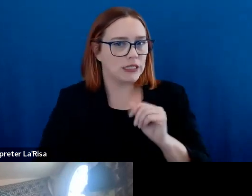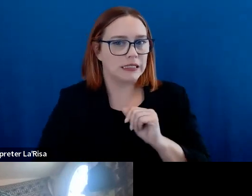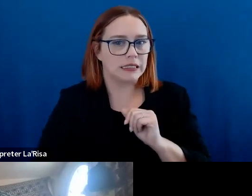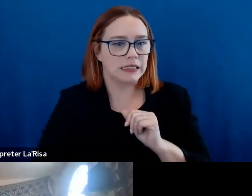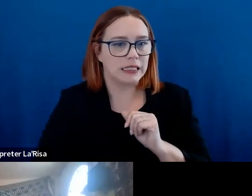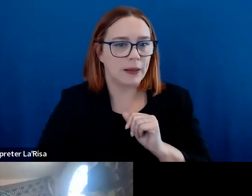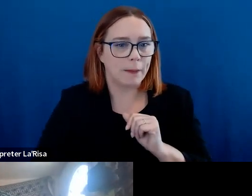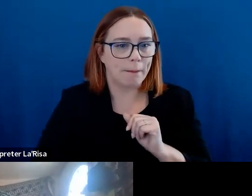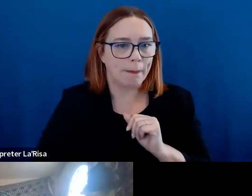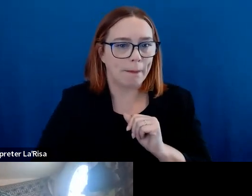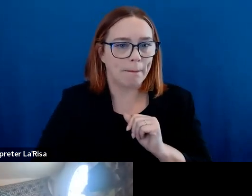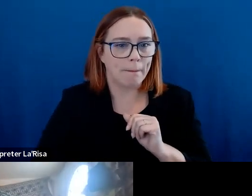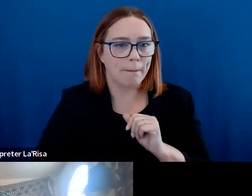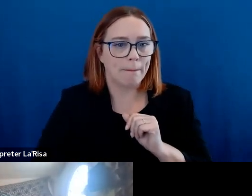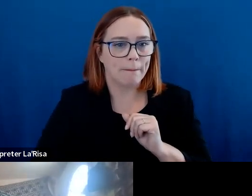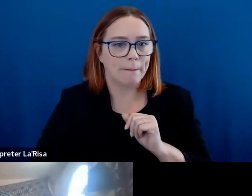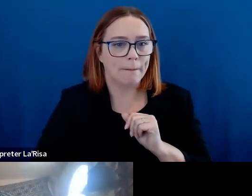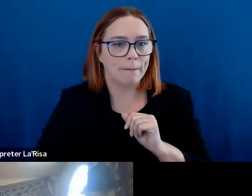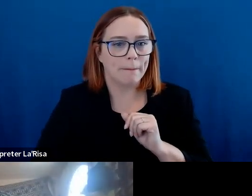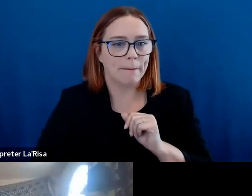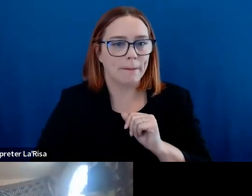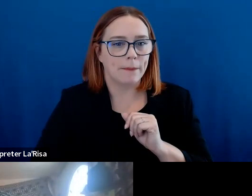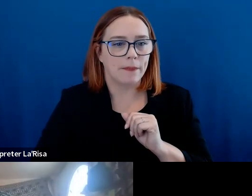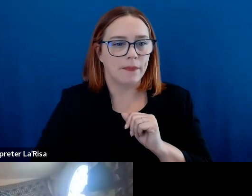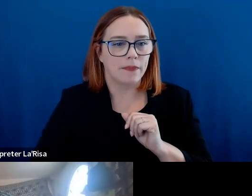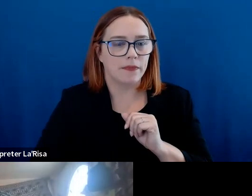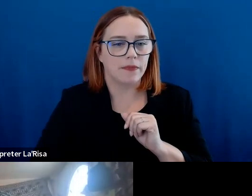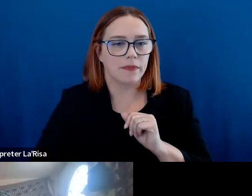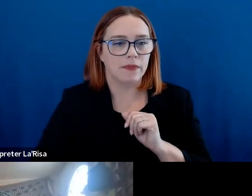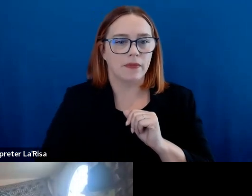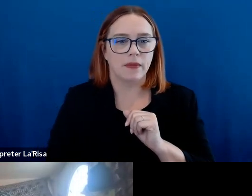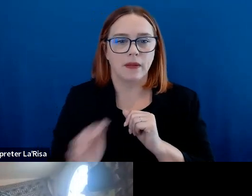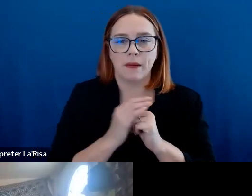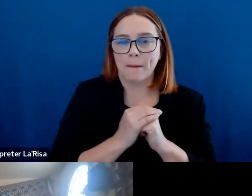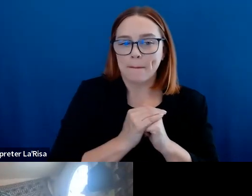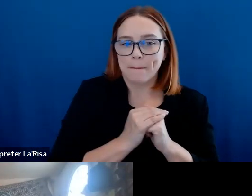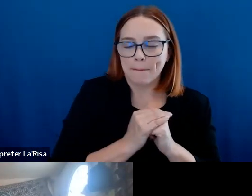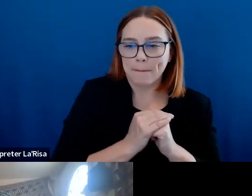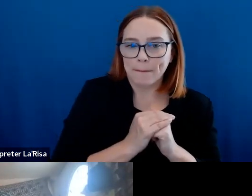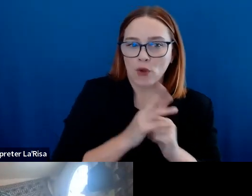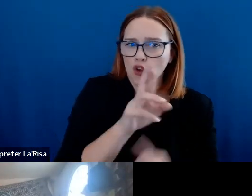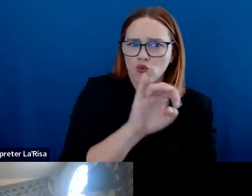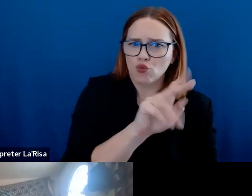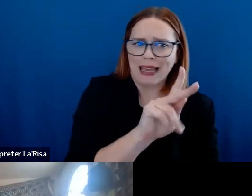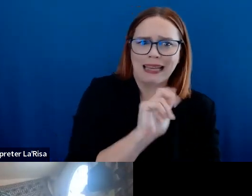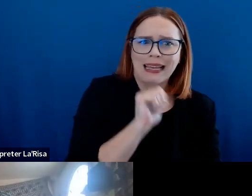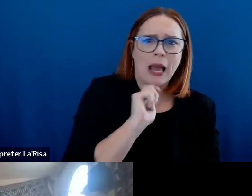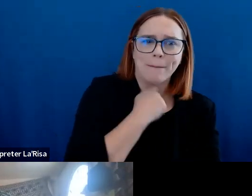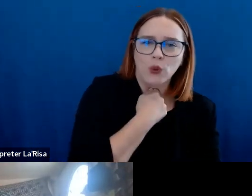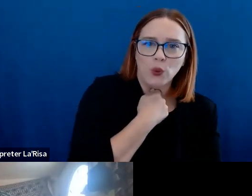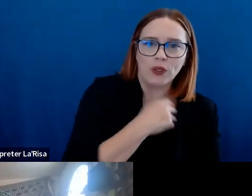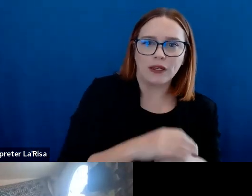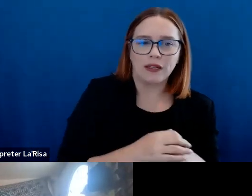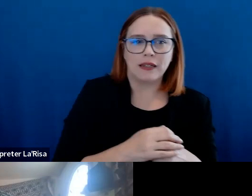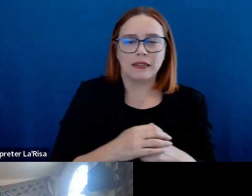think you're off mute. As Mel said, deconstructing these understandings and